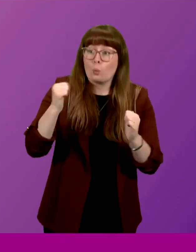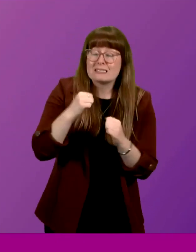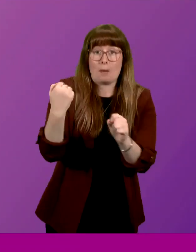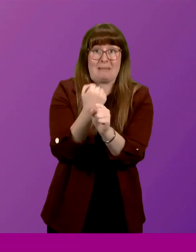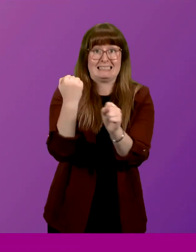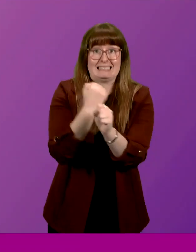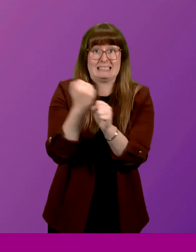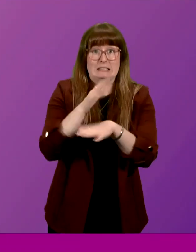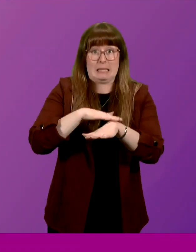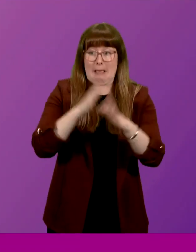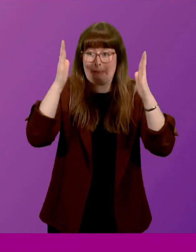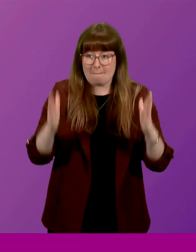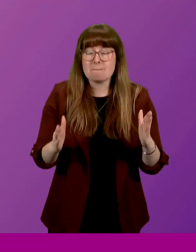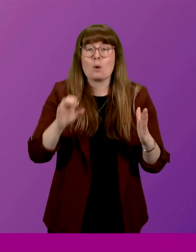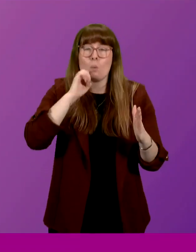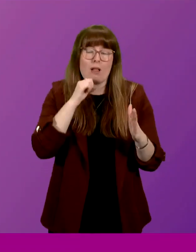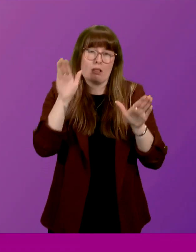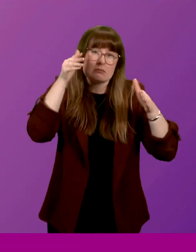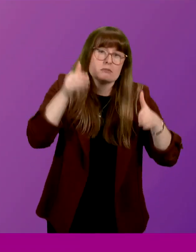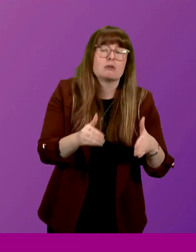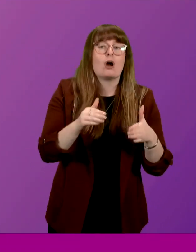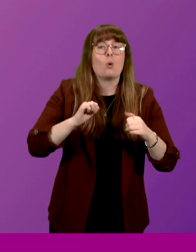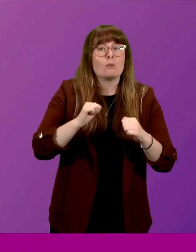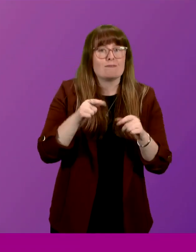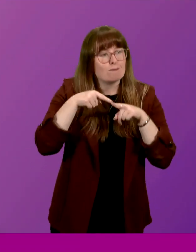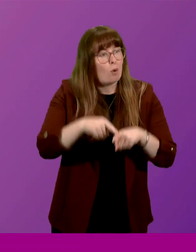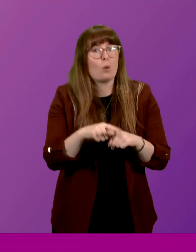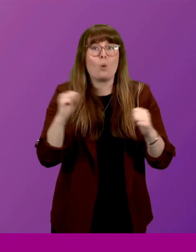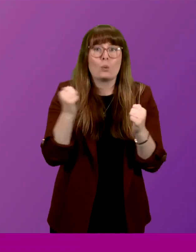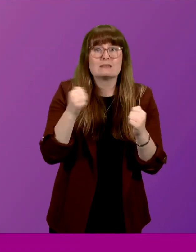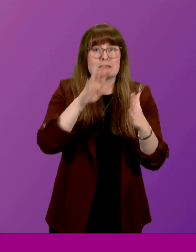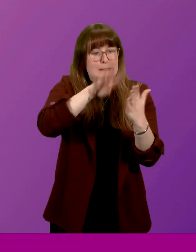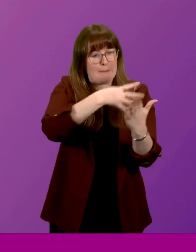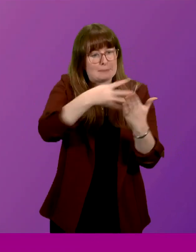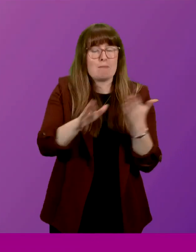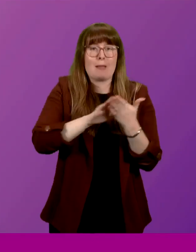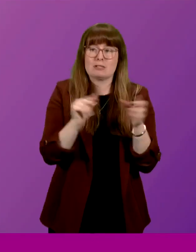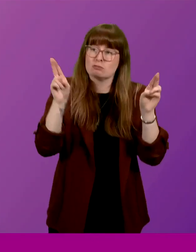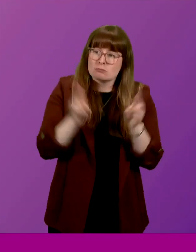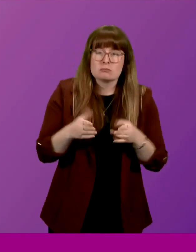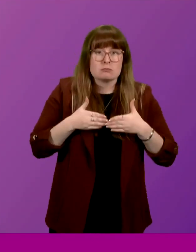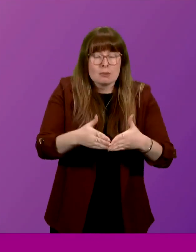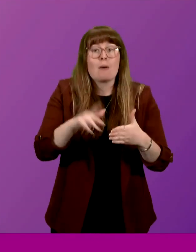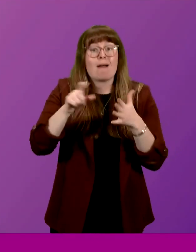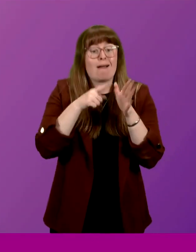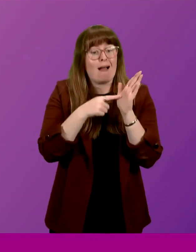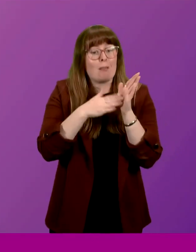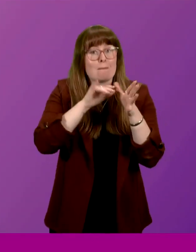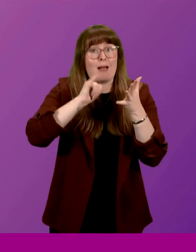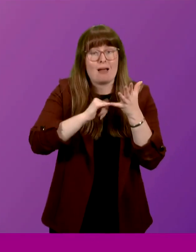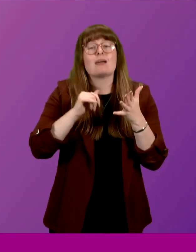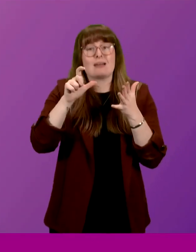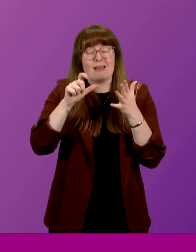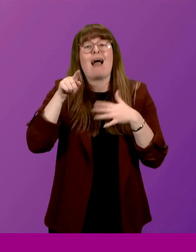period, we're operating to a winter timetable where there are fewer sailings, but CalMac will be working and the Transport Secretary is